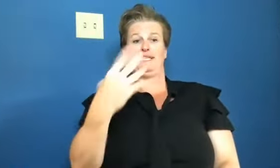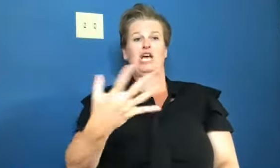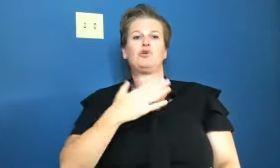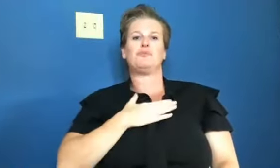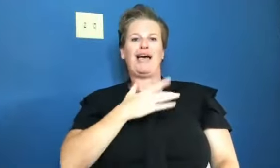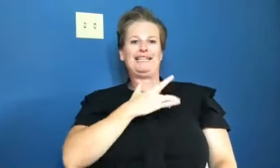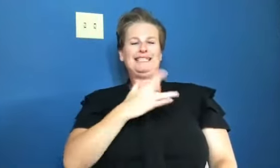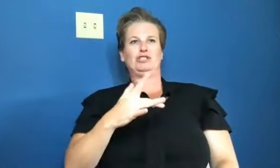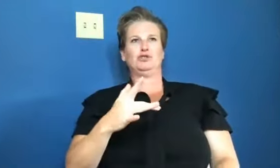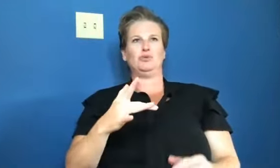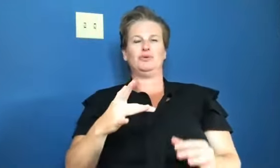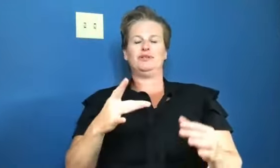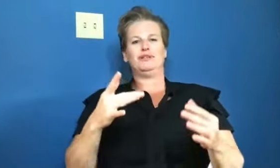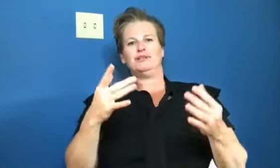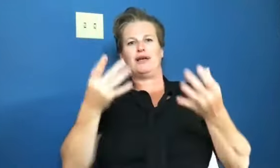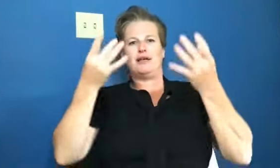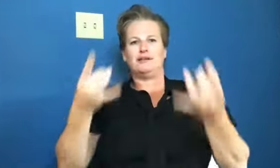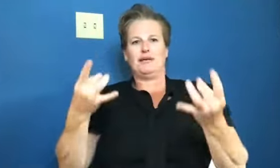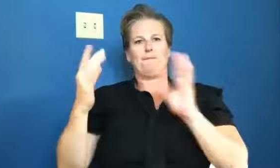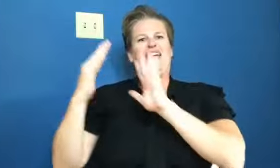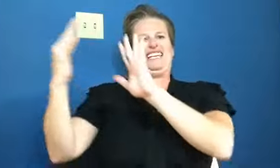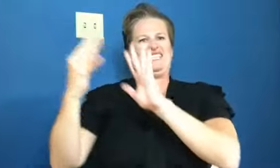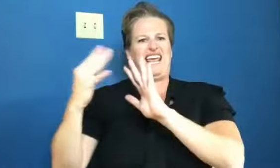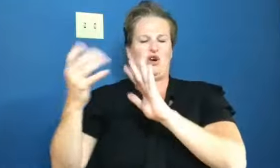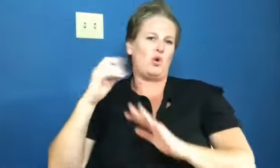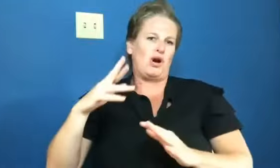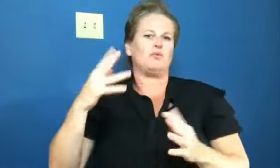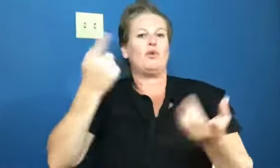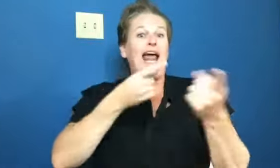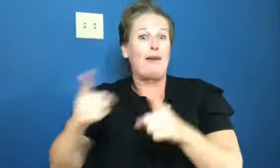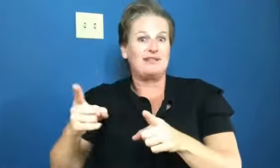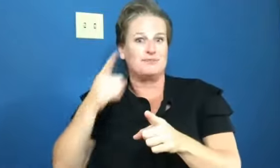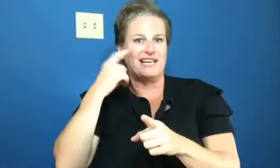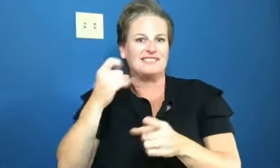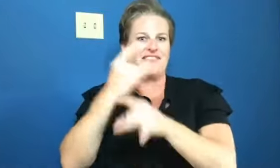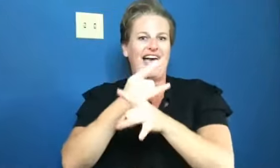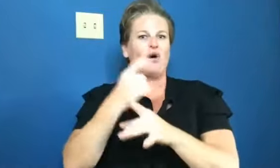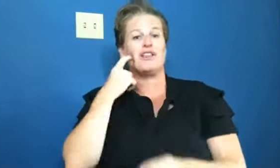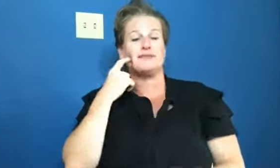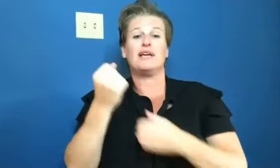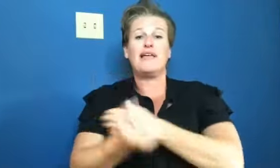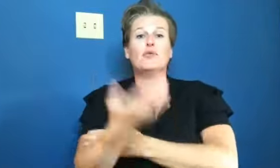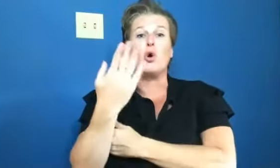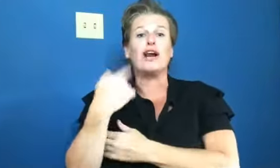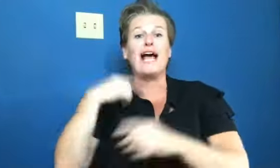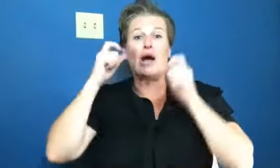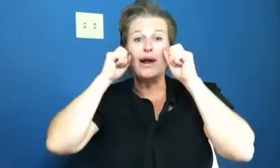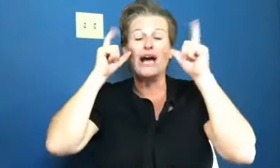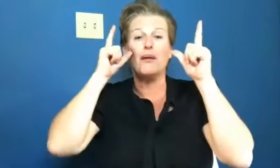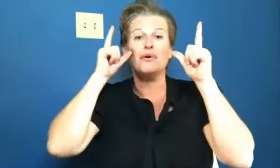meditation is as a result of the family disease of alcoholism. When I wake up in the morning, the natural meditation, even after 15 years, I'll be 15 years